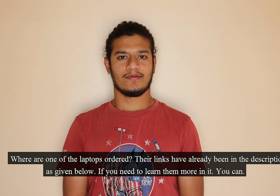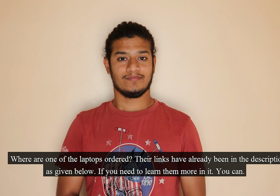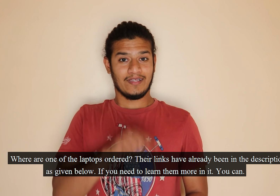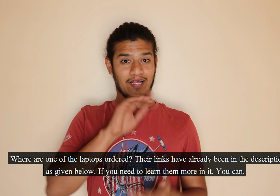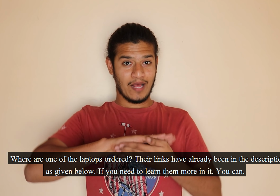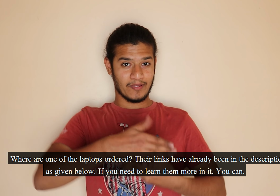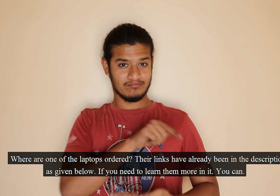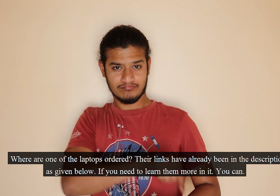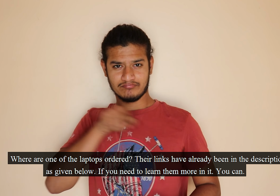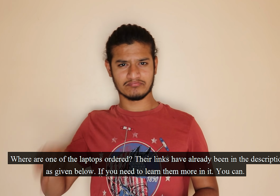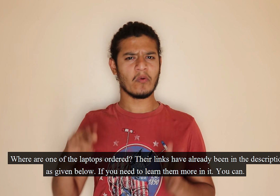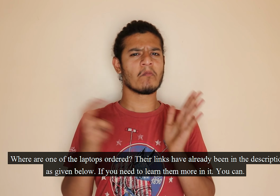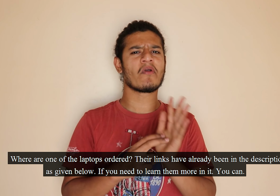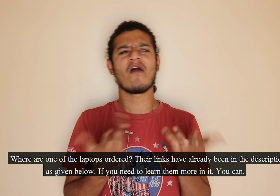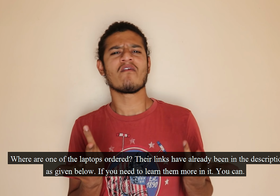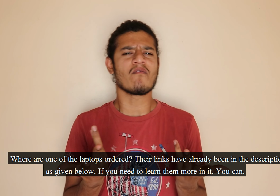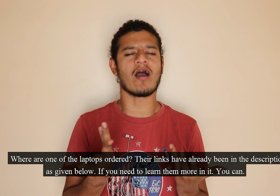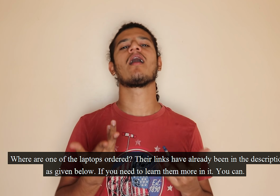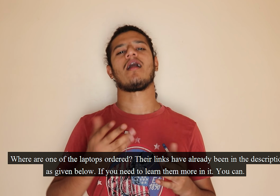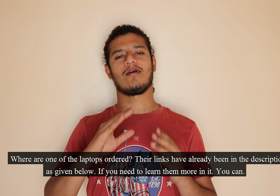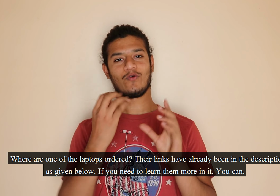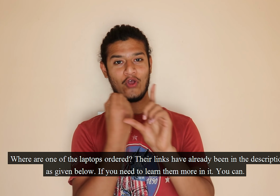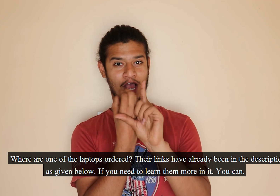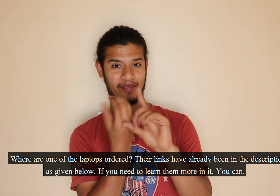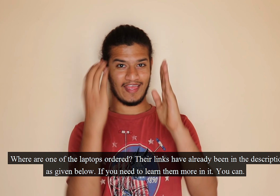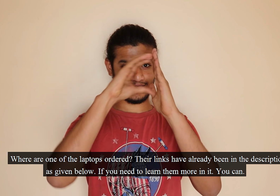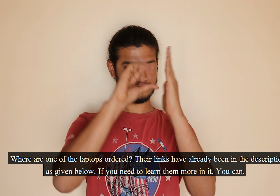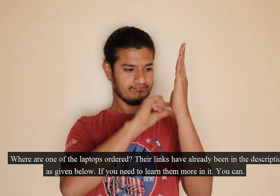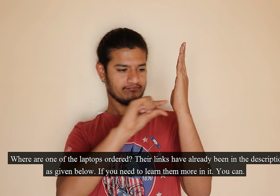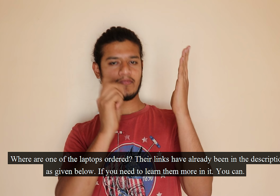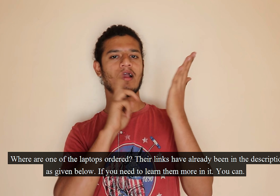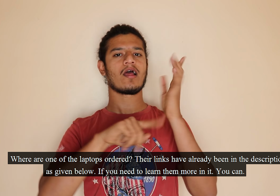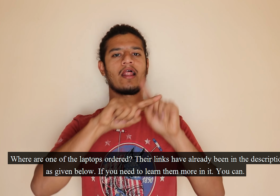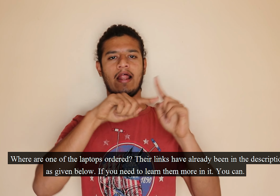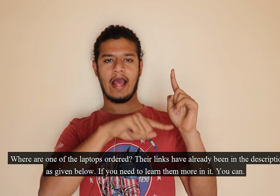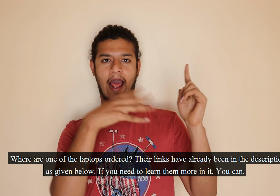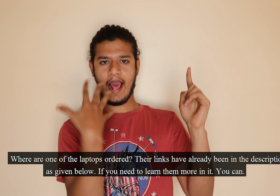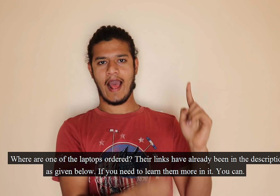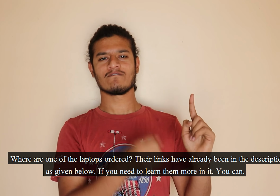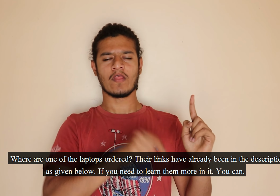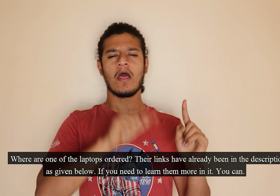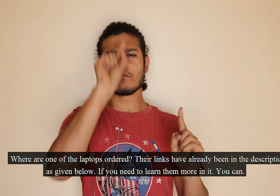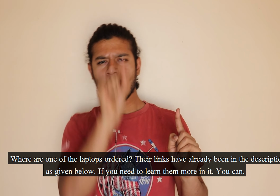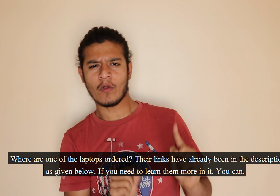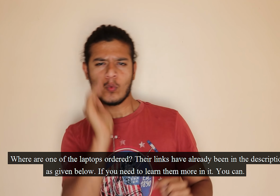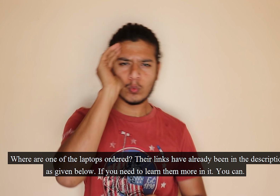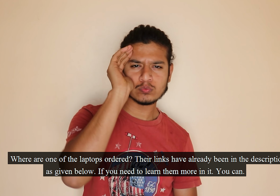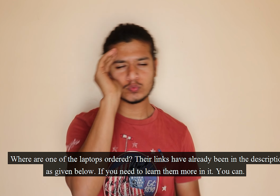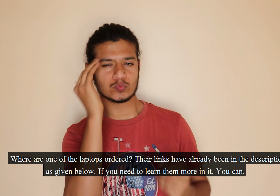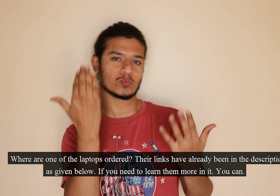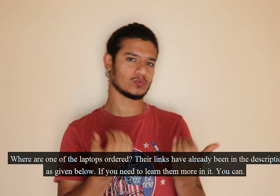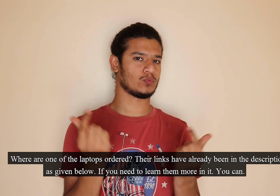Where are one of the laptops ordered? Their links have already been in the description as given below. If you need to learn them more in it,